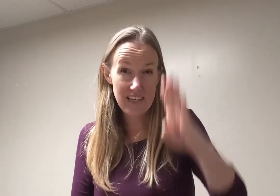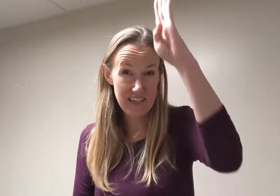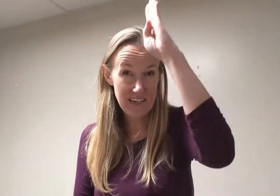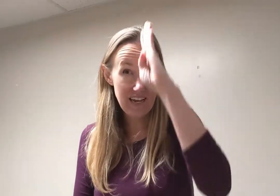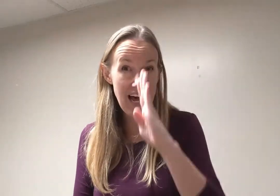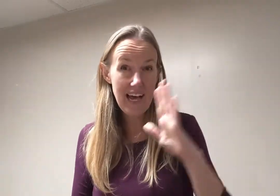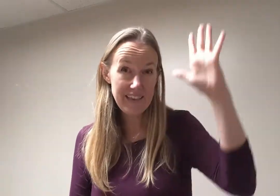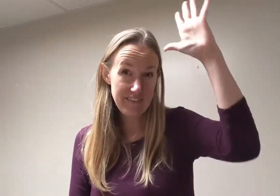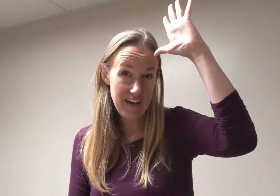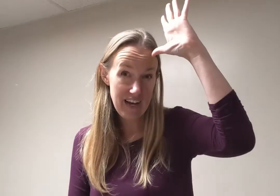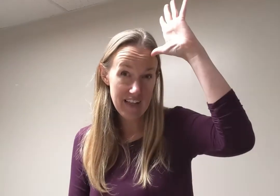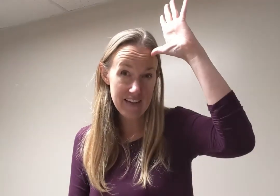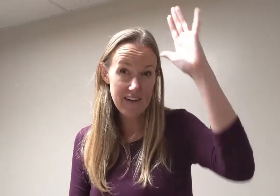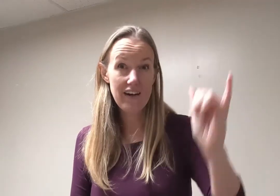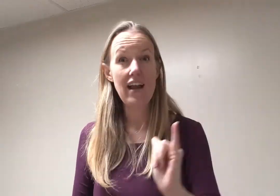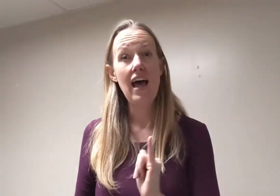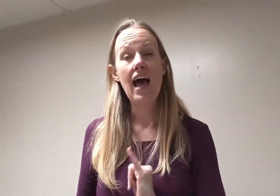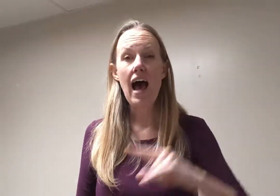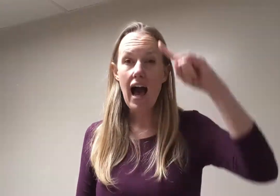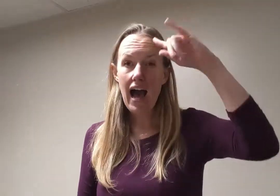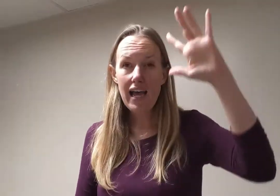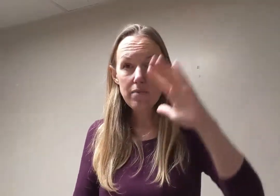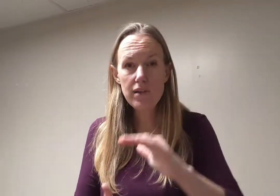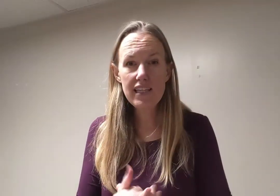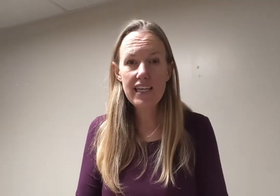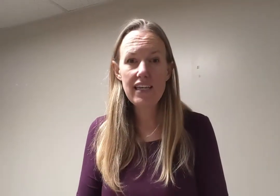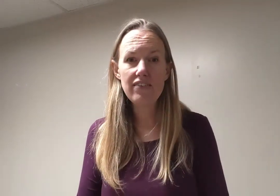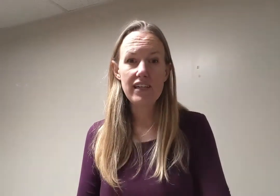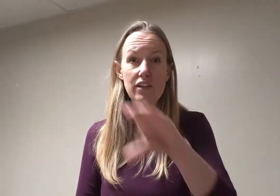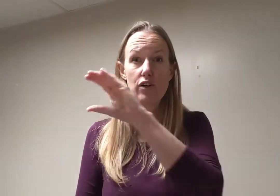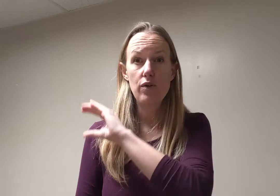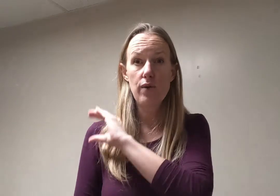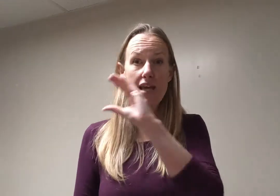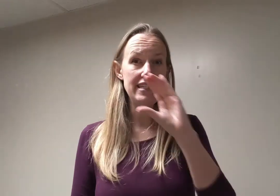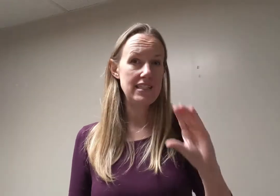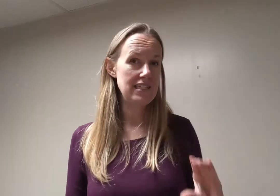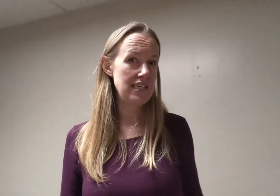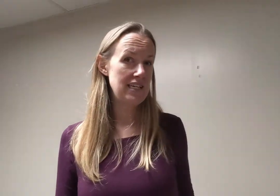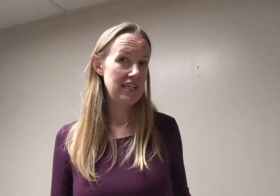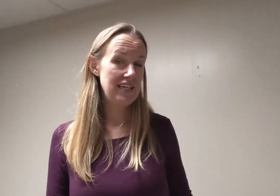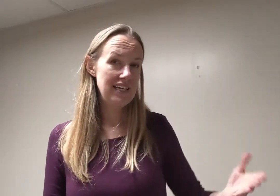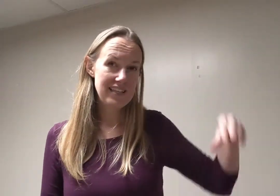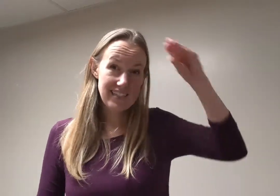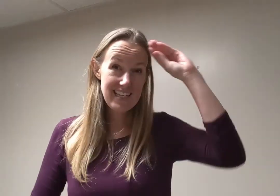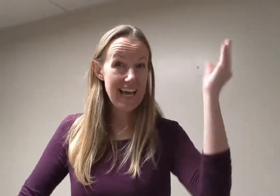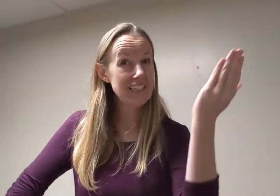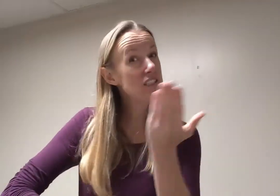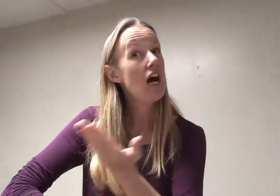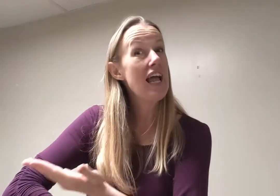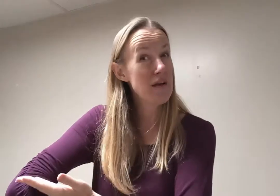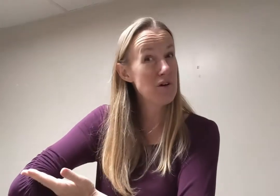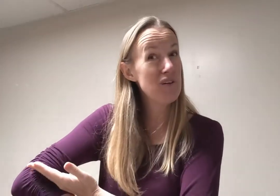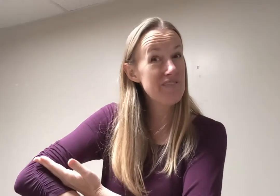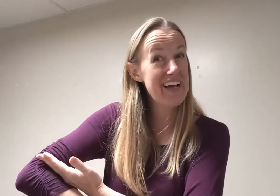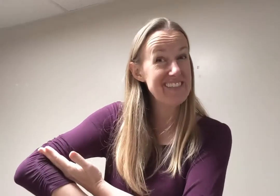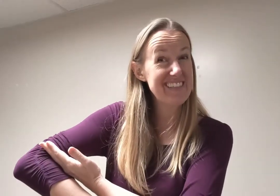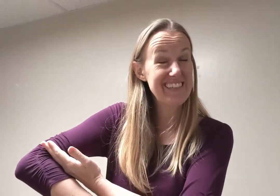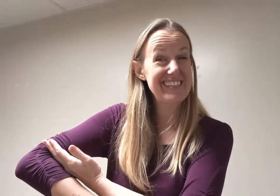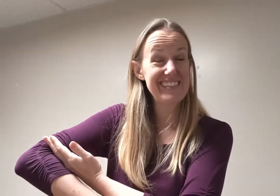in God the Father. I believe in Christ, the Son. I am going faster because the